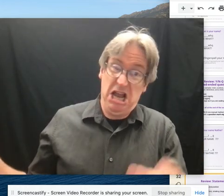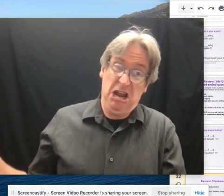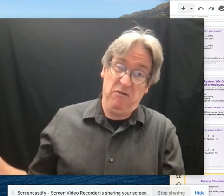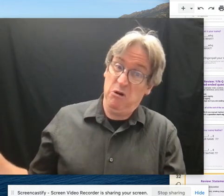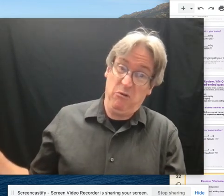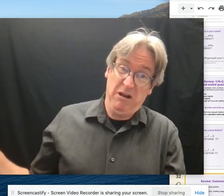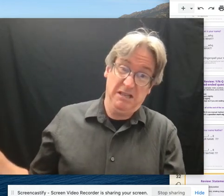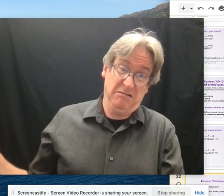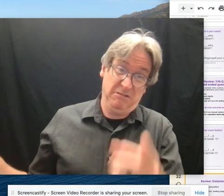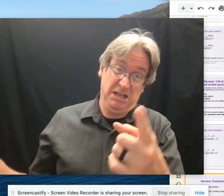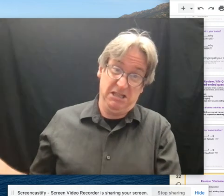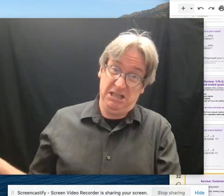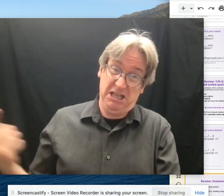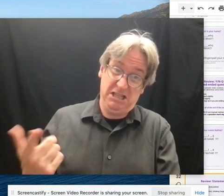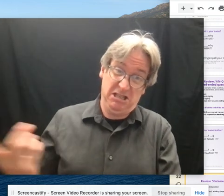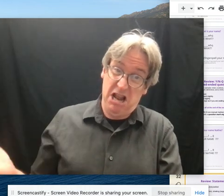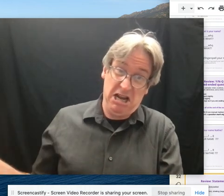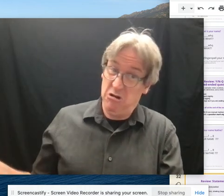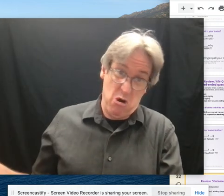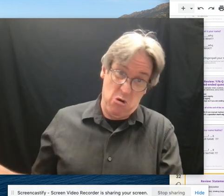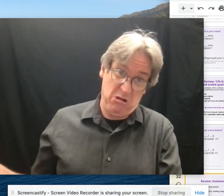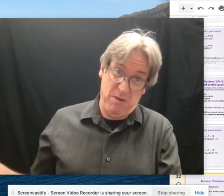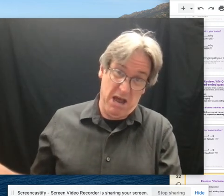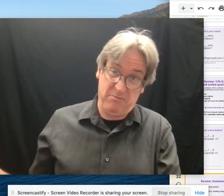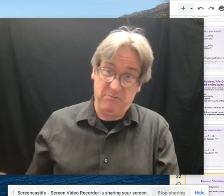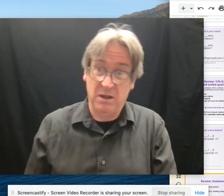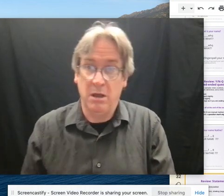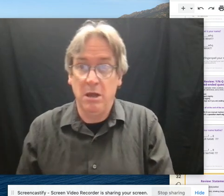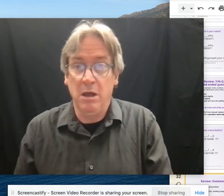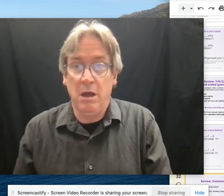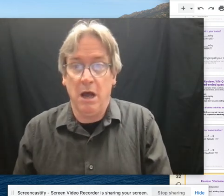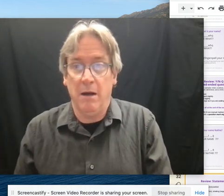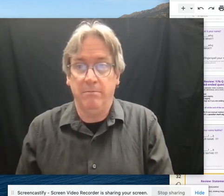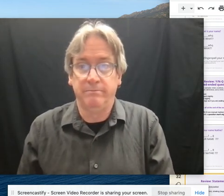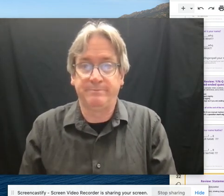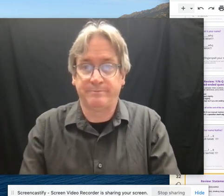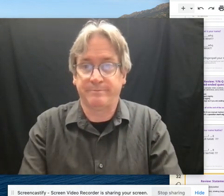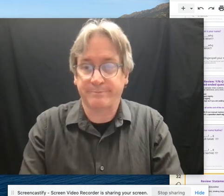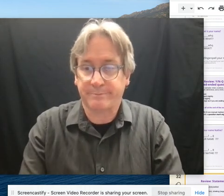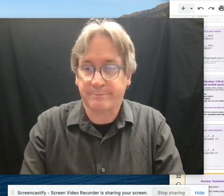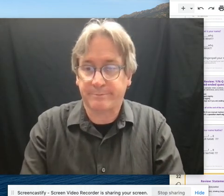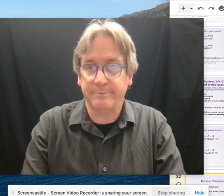he's not here for a good reason. He's not here. No, that's bad.